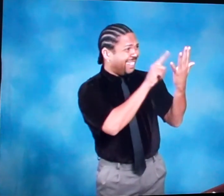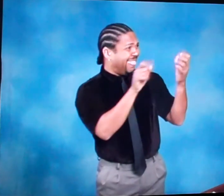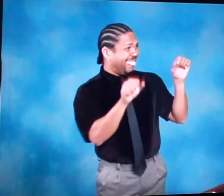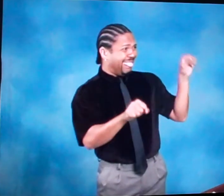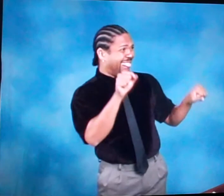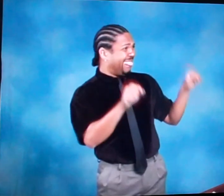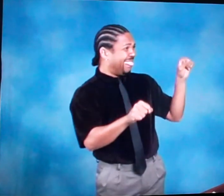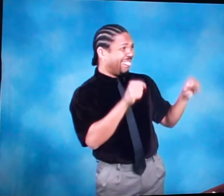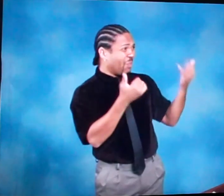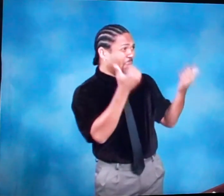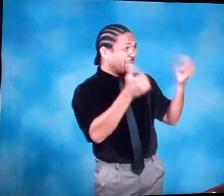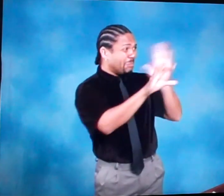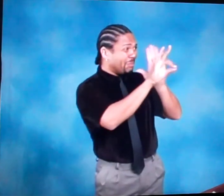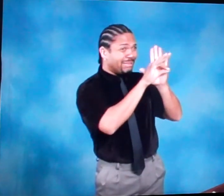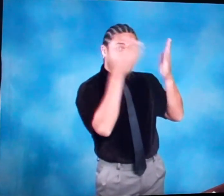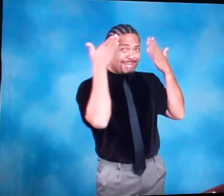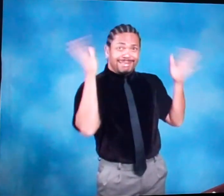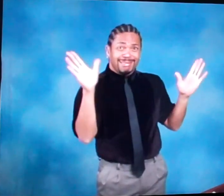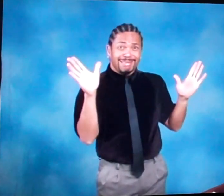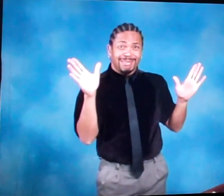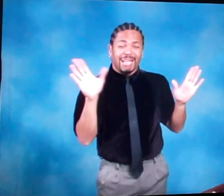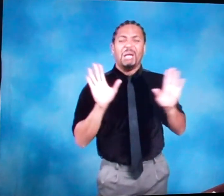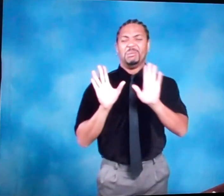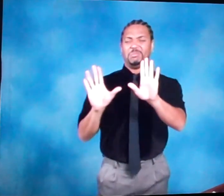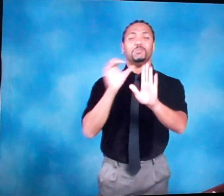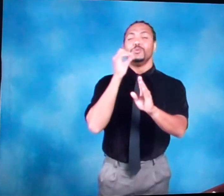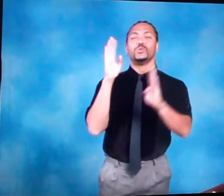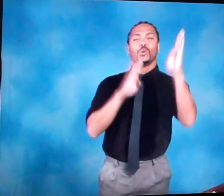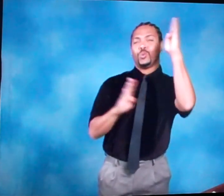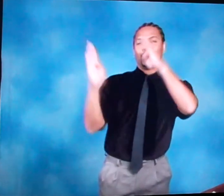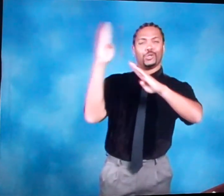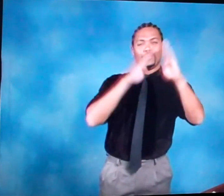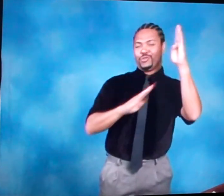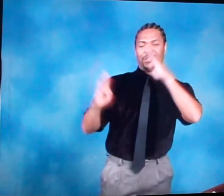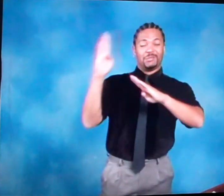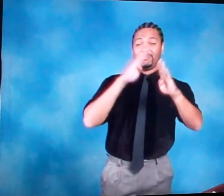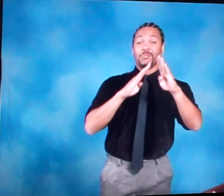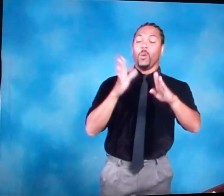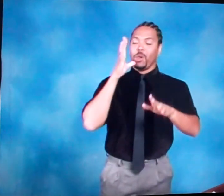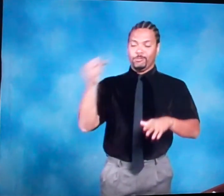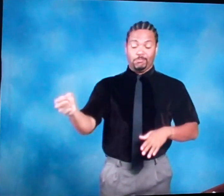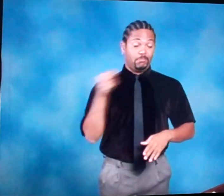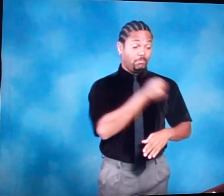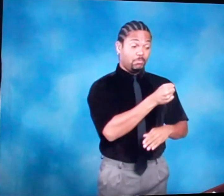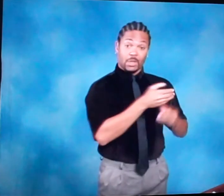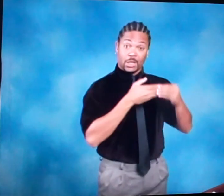Suppose you didn't really know what you wanted to do with your major. You don't need to worry about that.